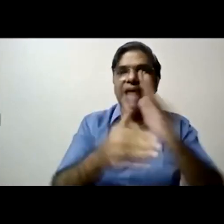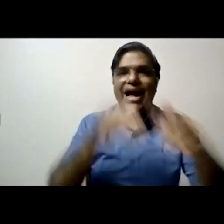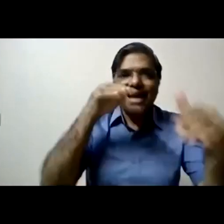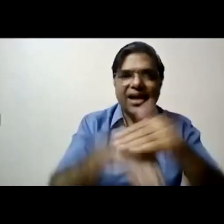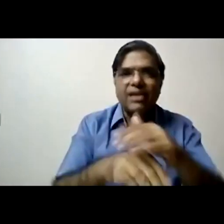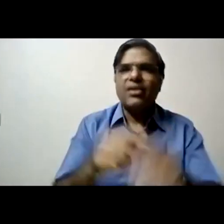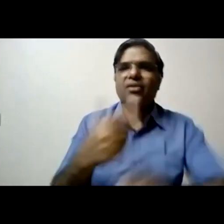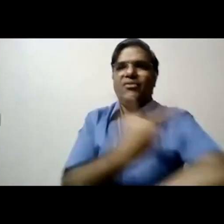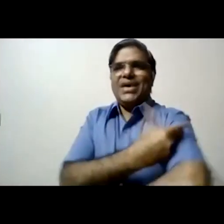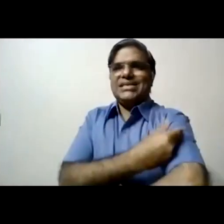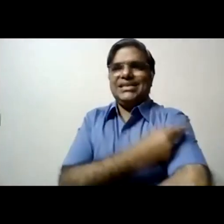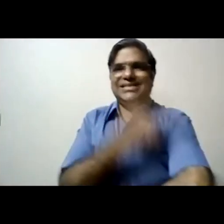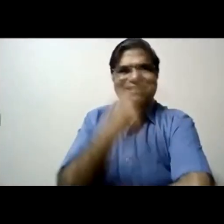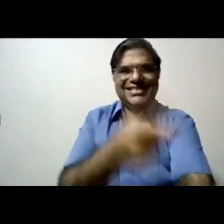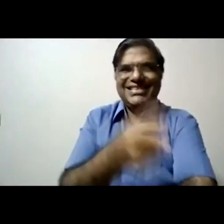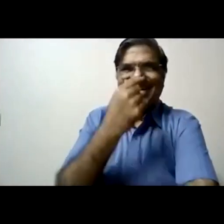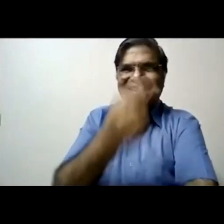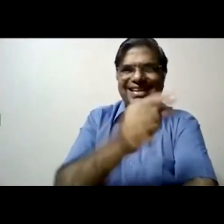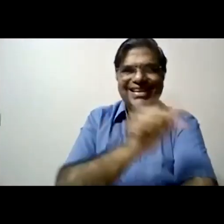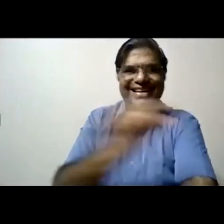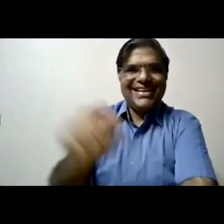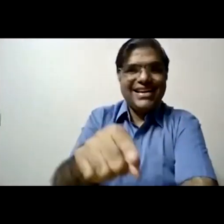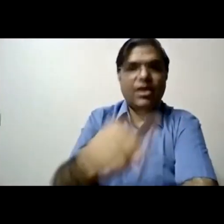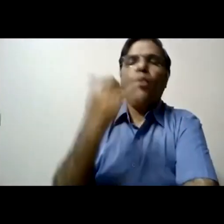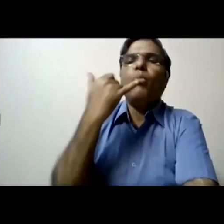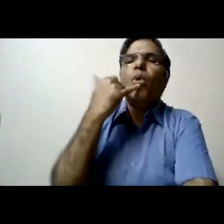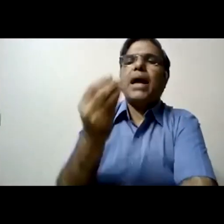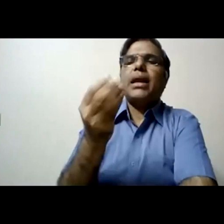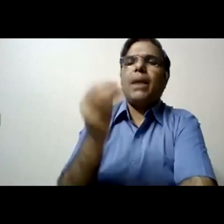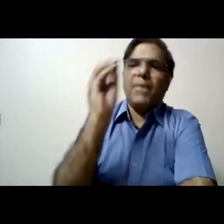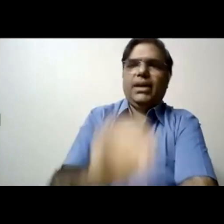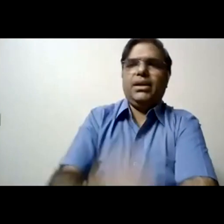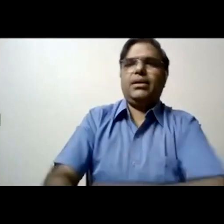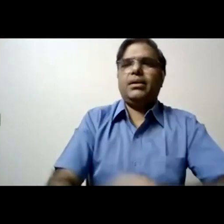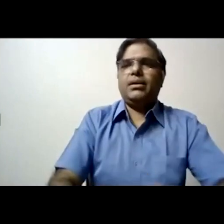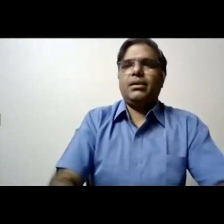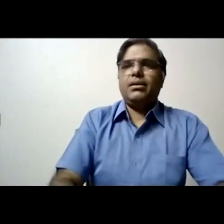for registering or for signing in for the vaccination,